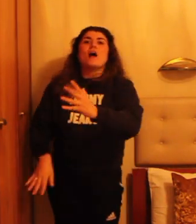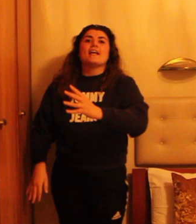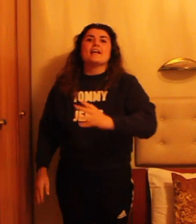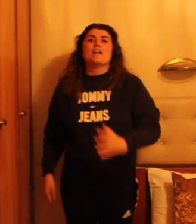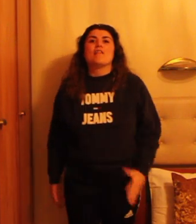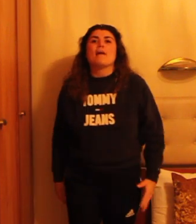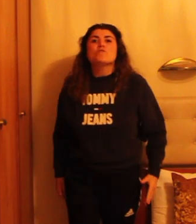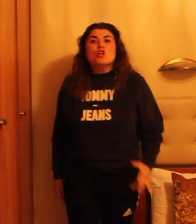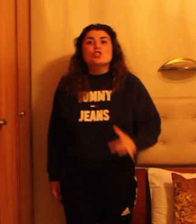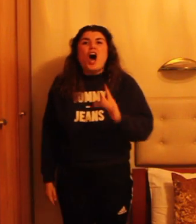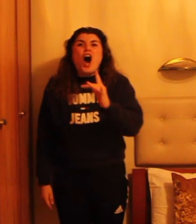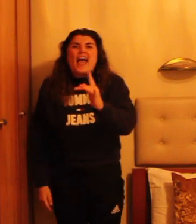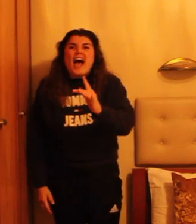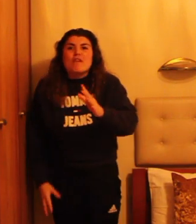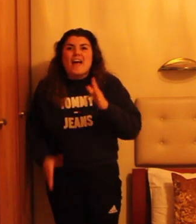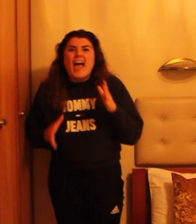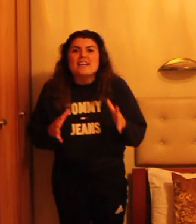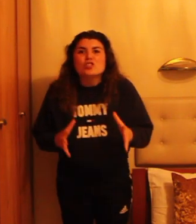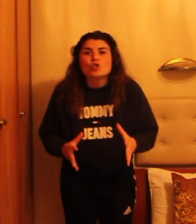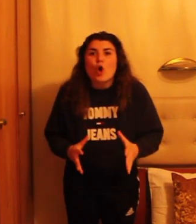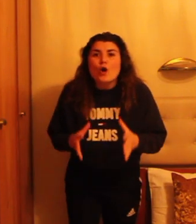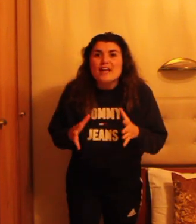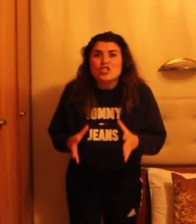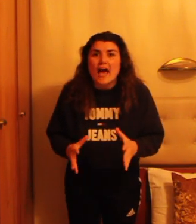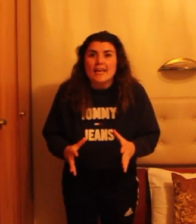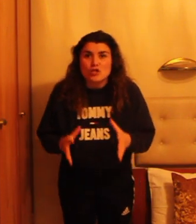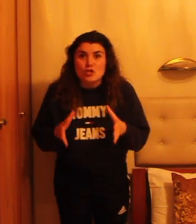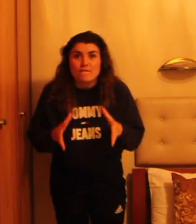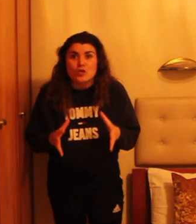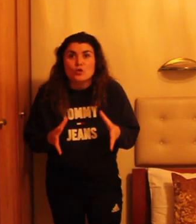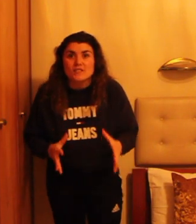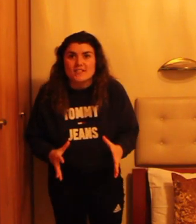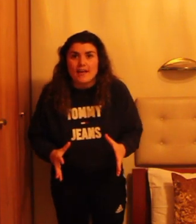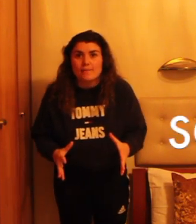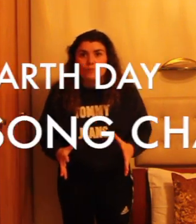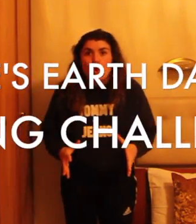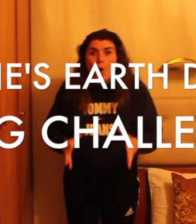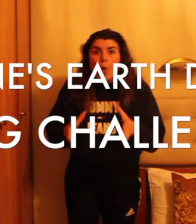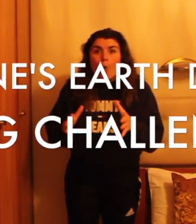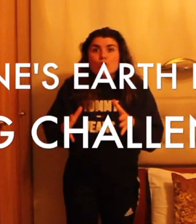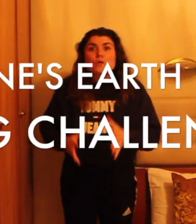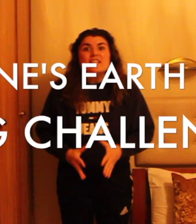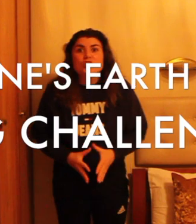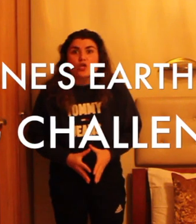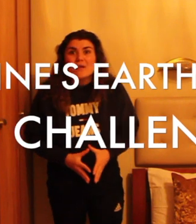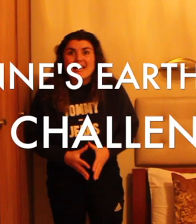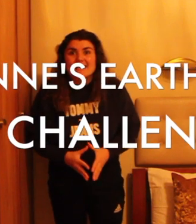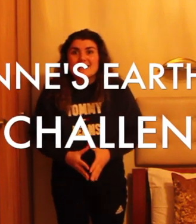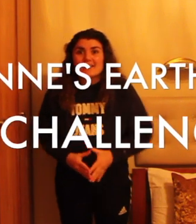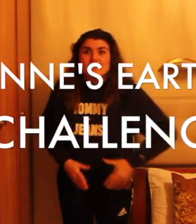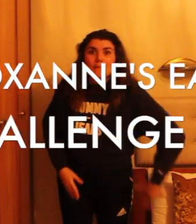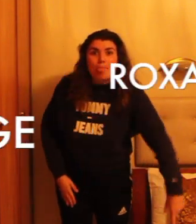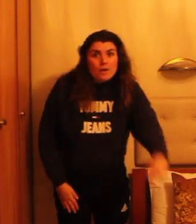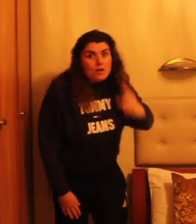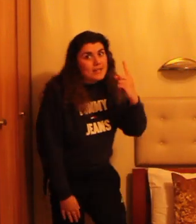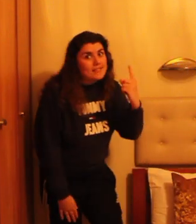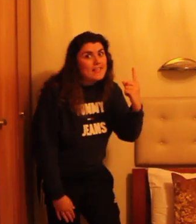Okay, enough of that. So I have a song challenge for you today. All you need to do is this. Step